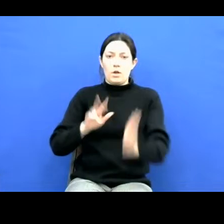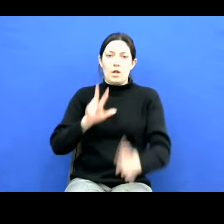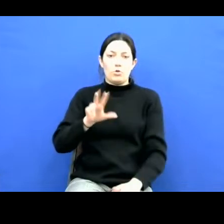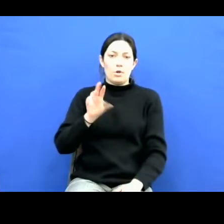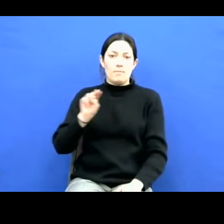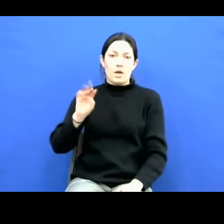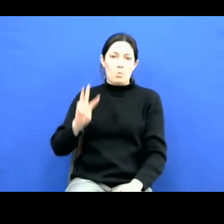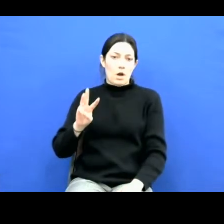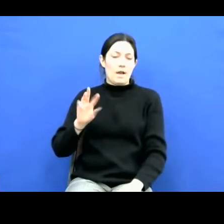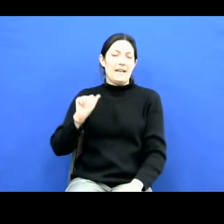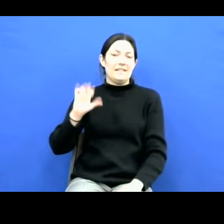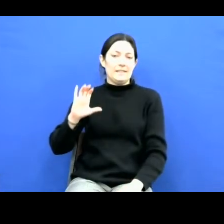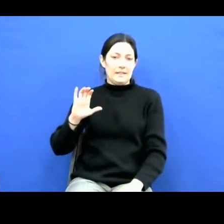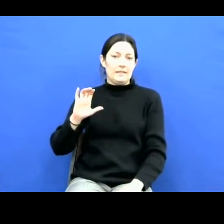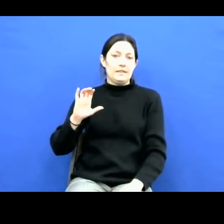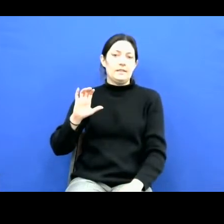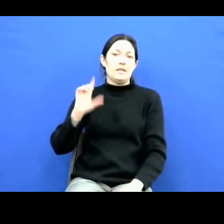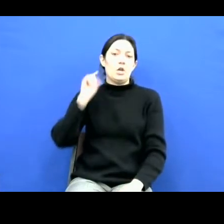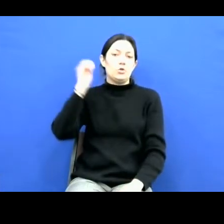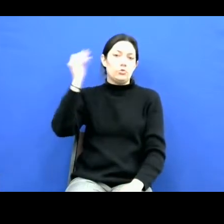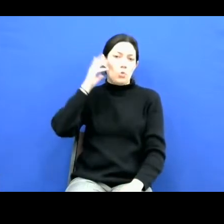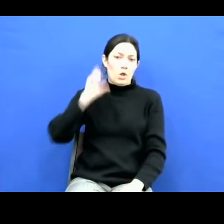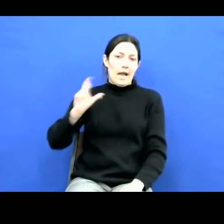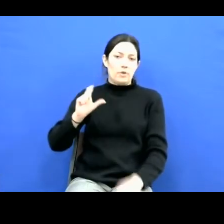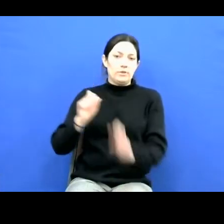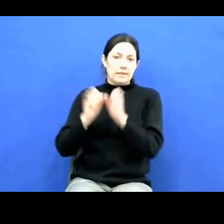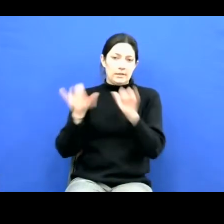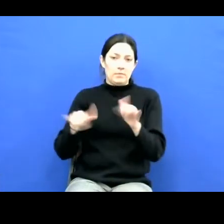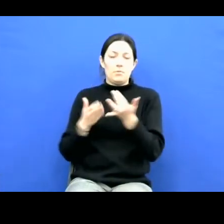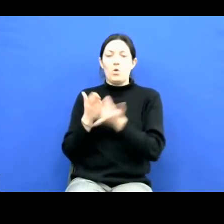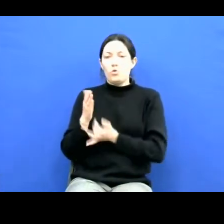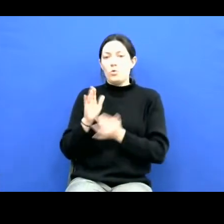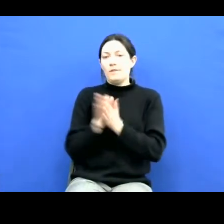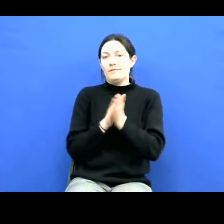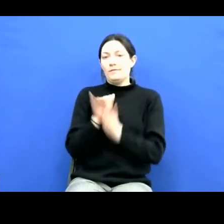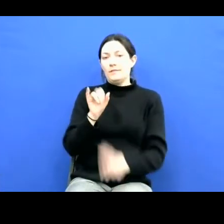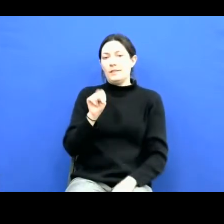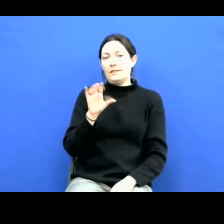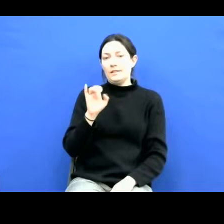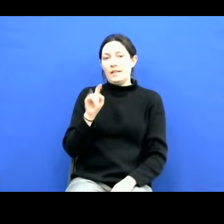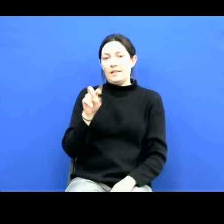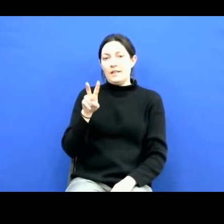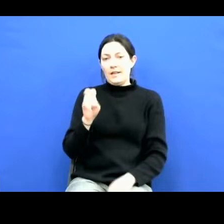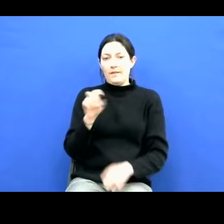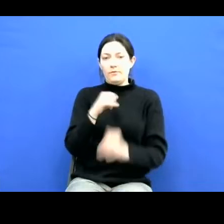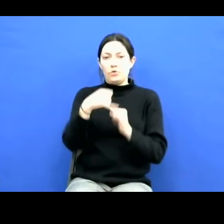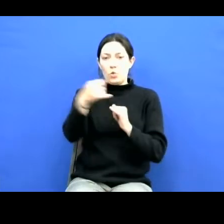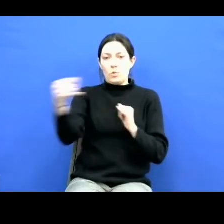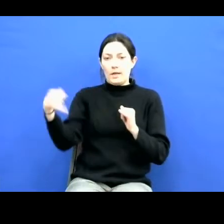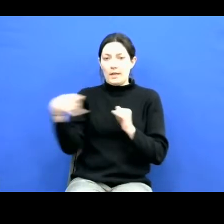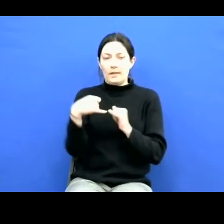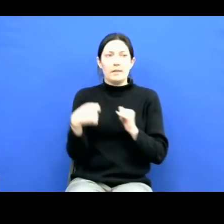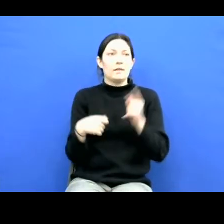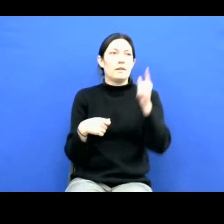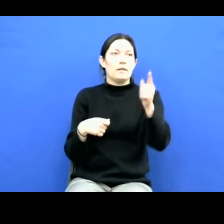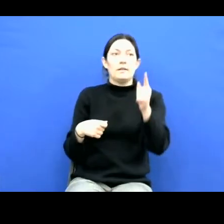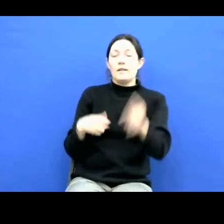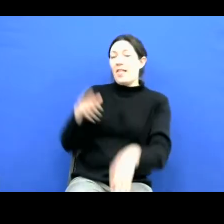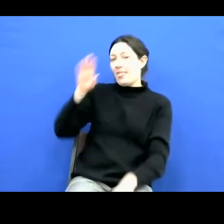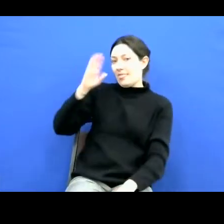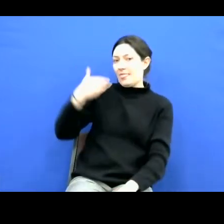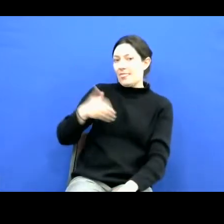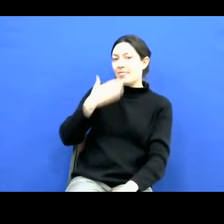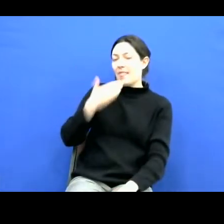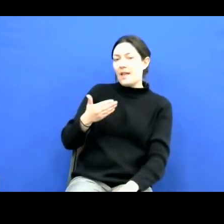megawatt AC solar energy system through incentive zoning. Thank you for seeing us again. My name is